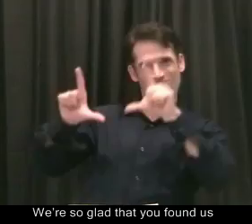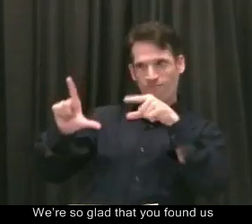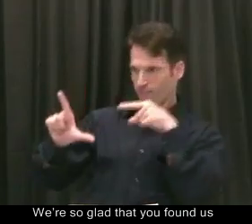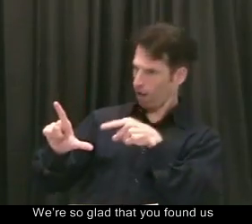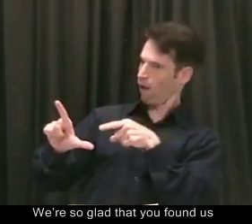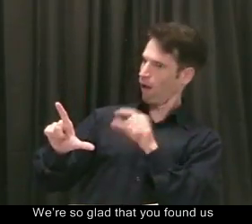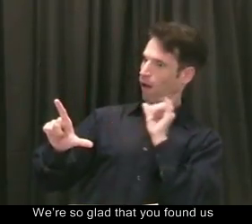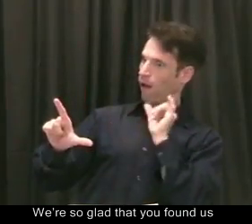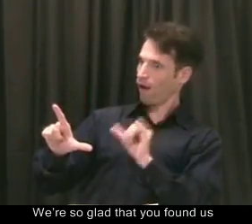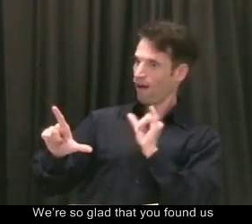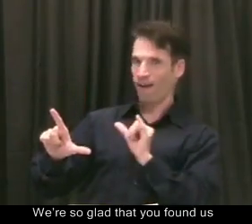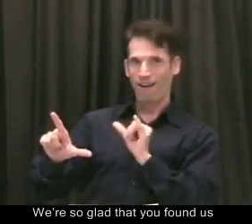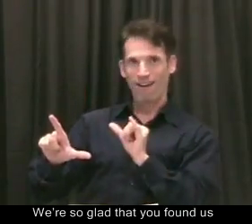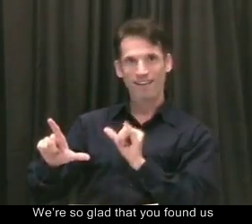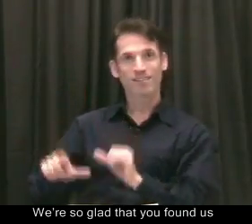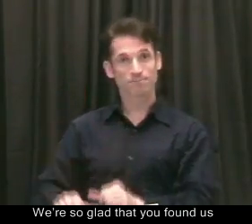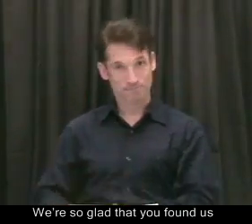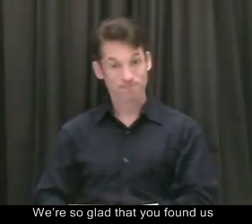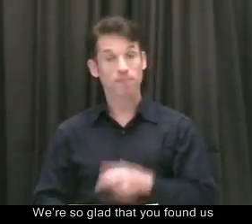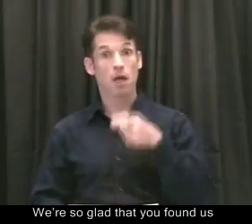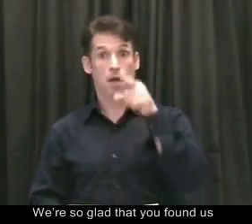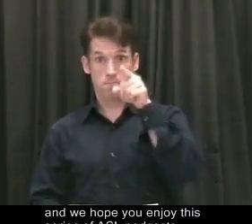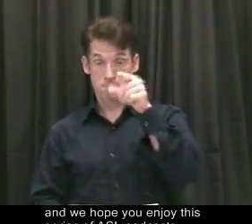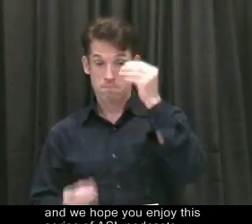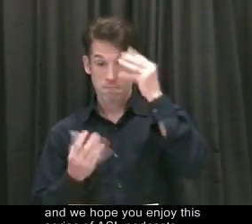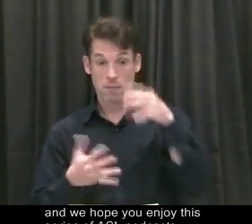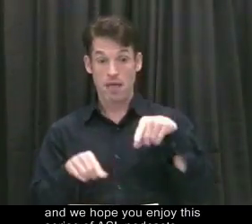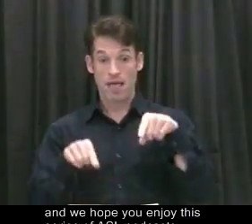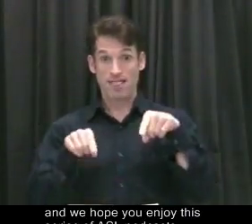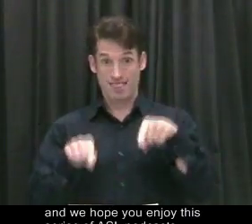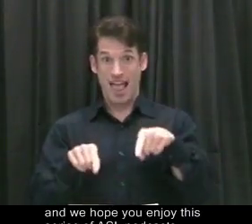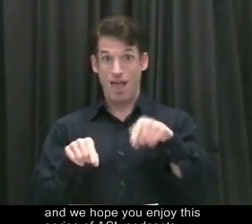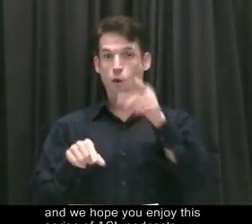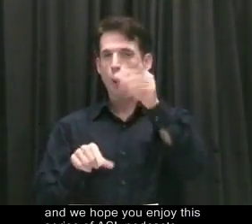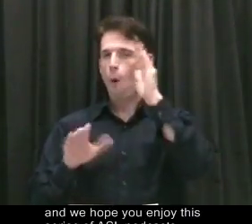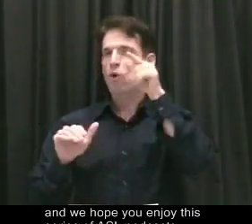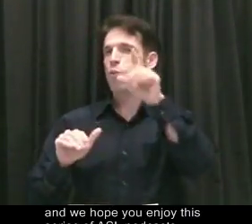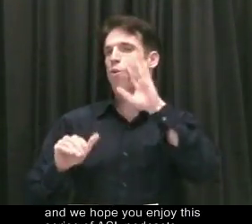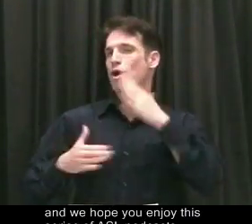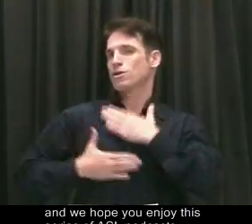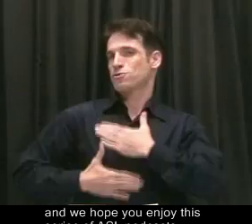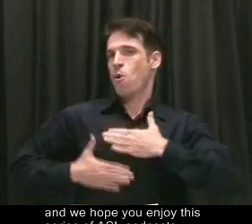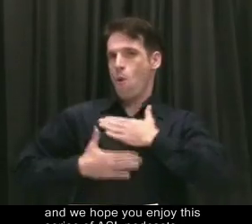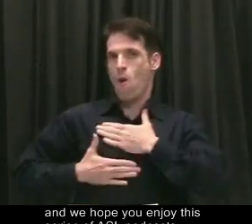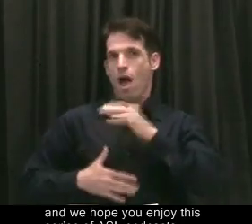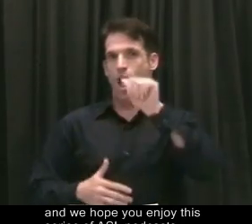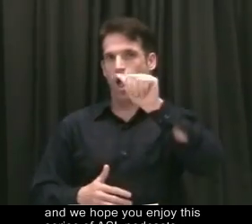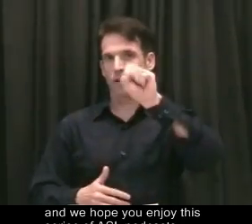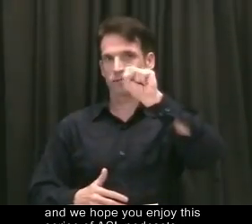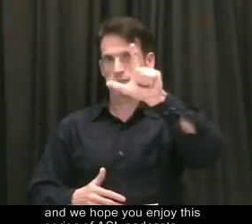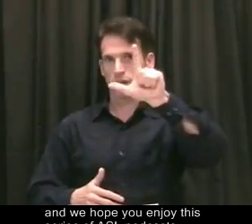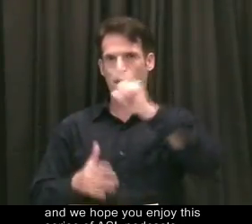We're so glad that you found us, and we hope that you enjoy this series of ASL